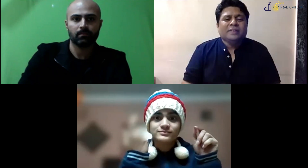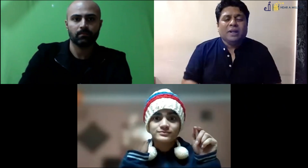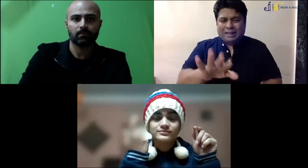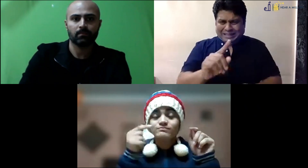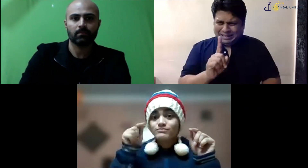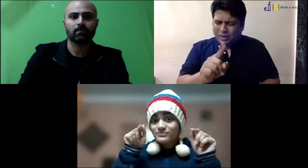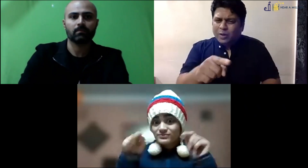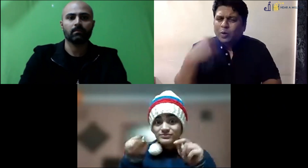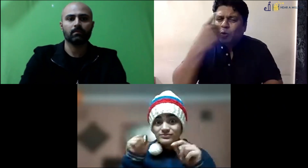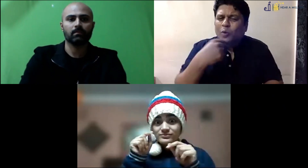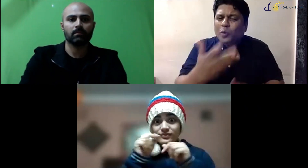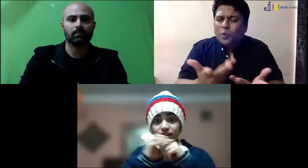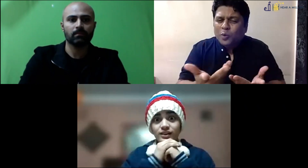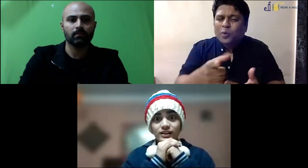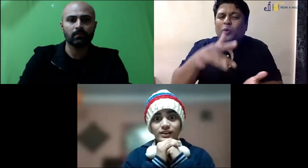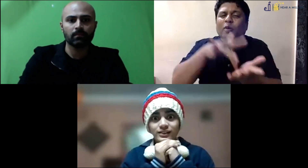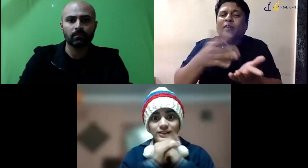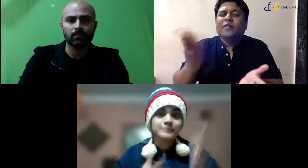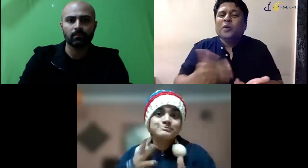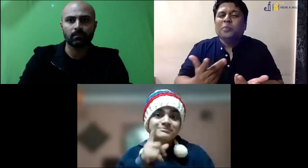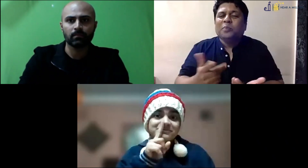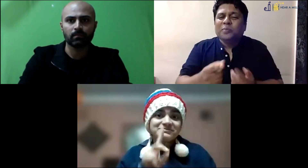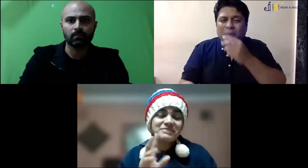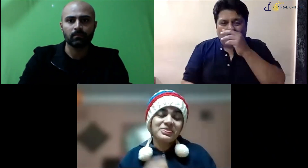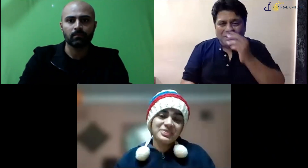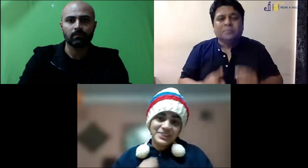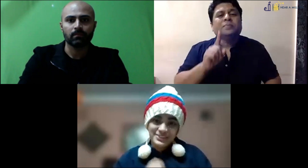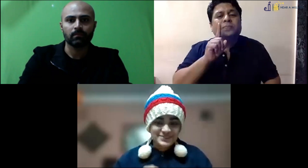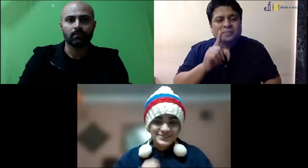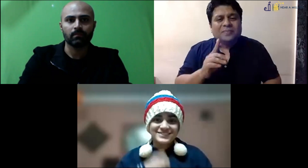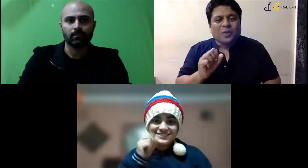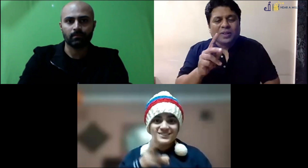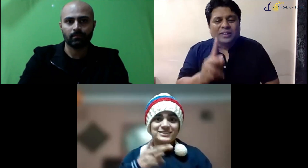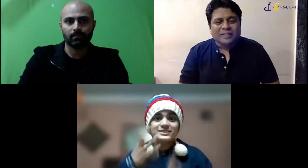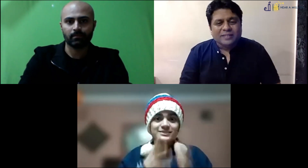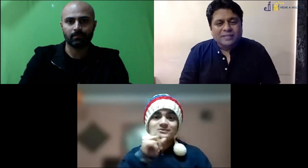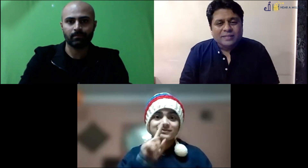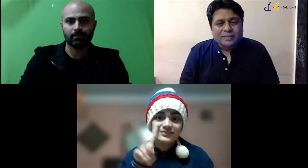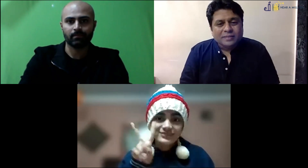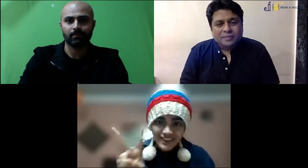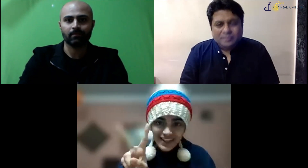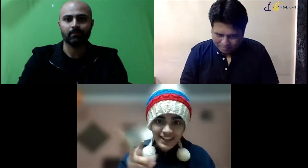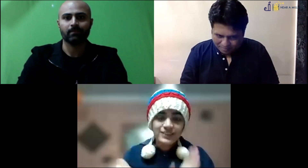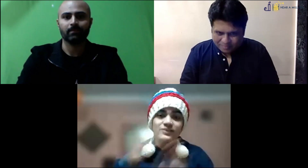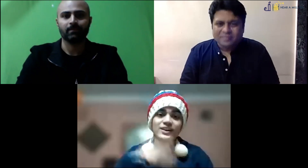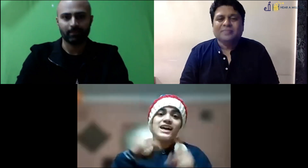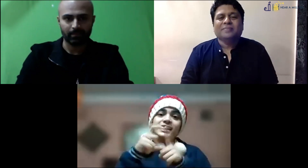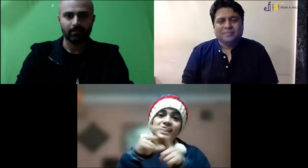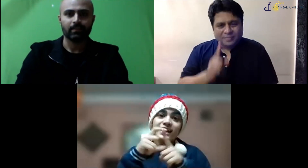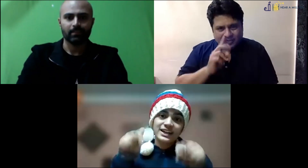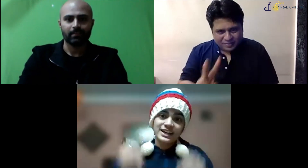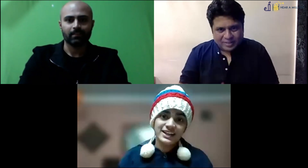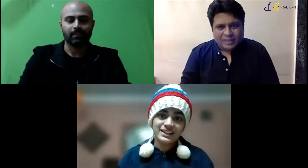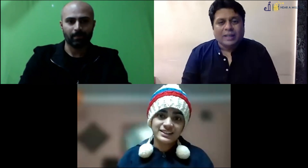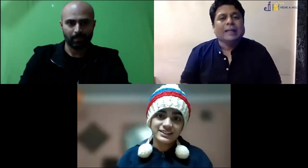saying to club the school and colleges? Okay, can you please explain about yourself? Okay, from where are you? Okay, my